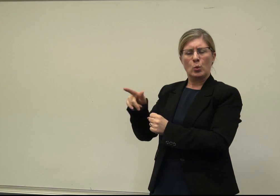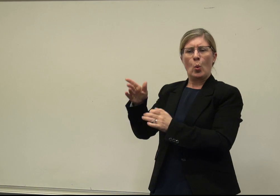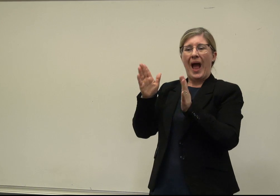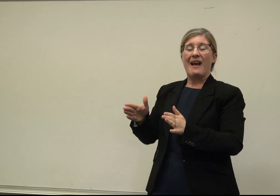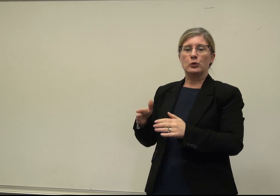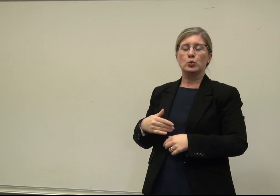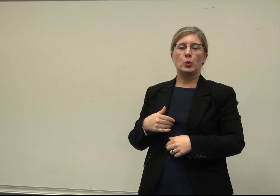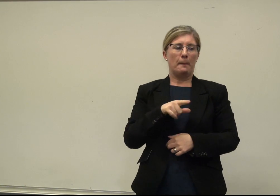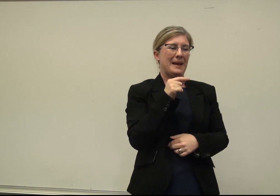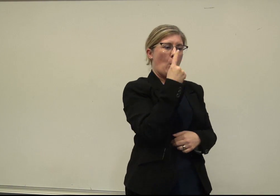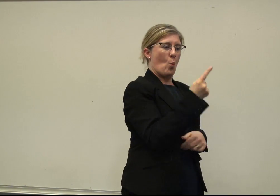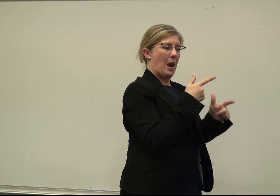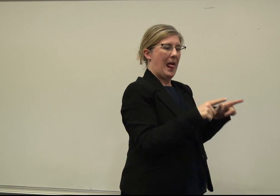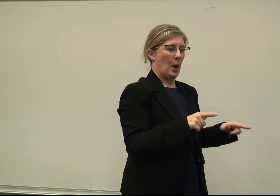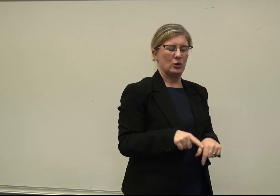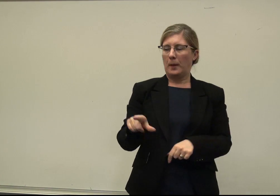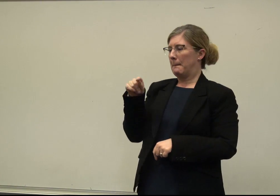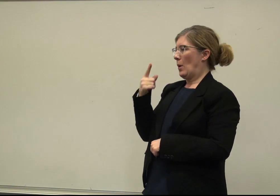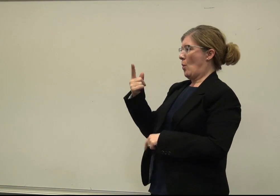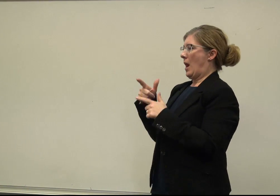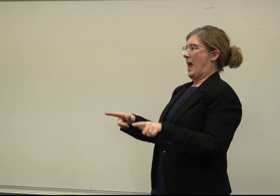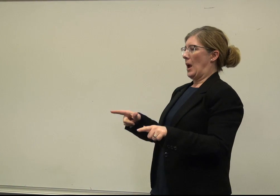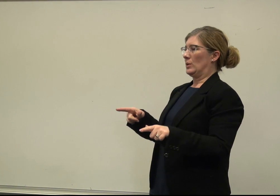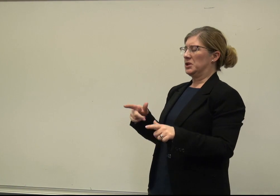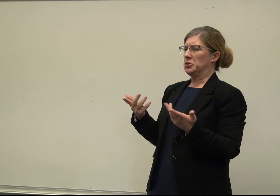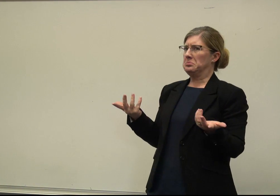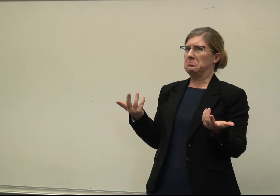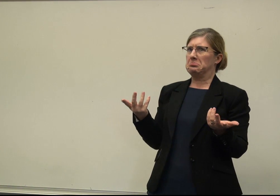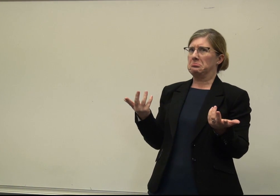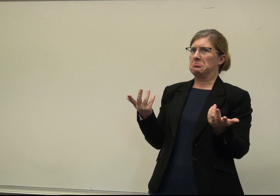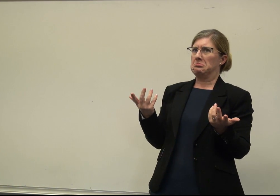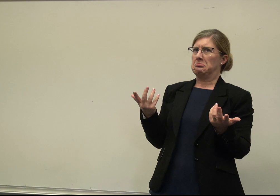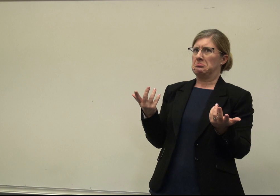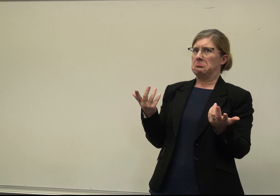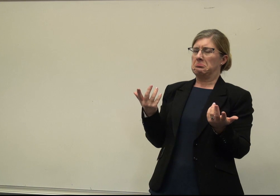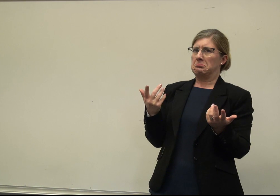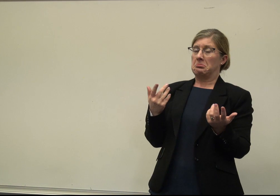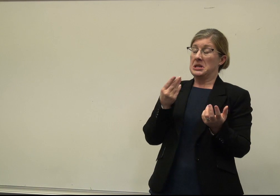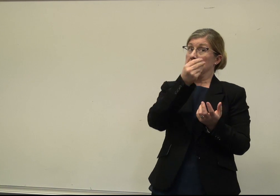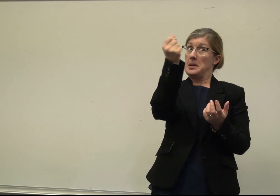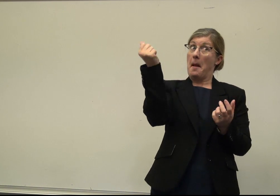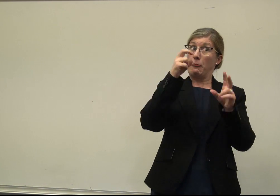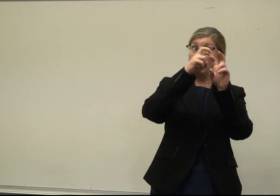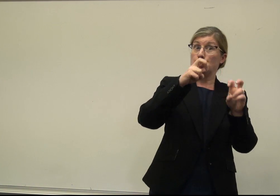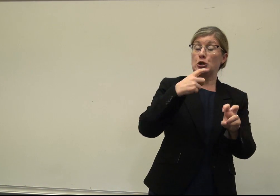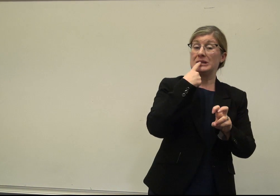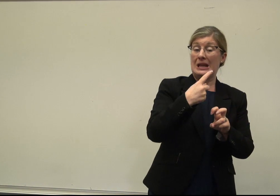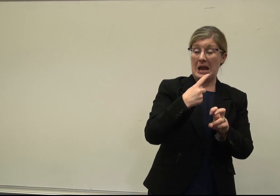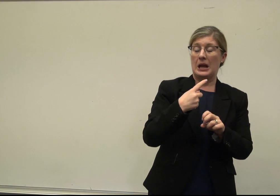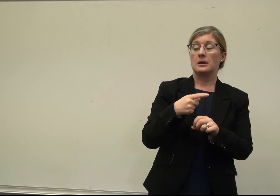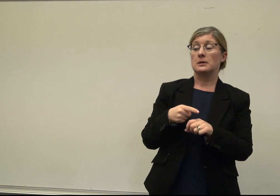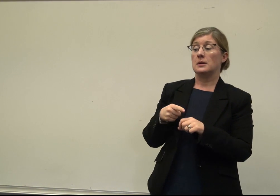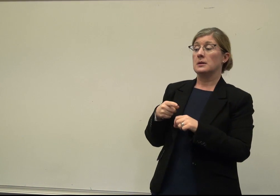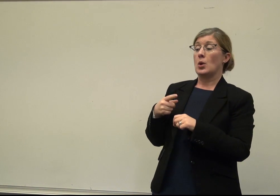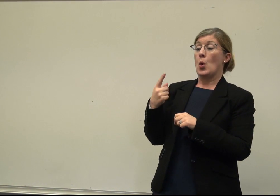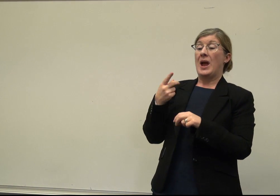language. In fact, some researchers said that, unimodal bilinguals would also do